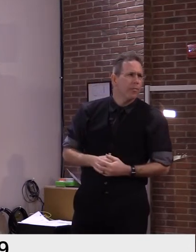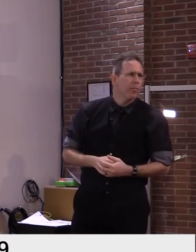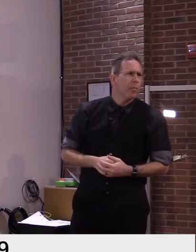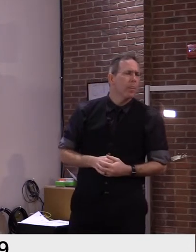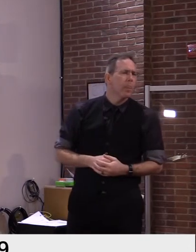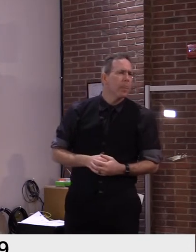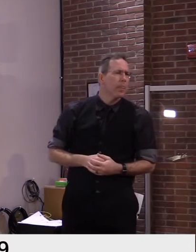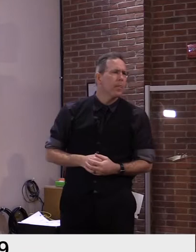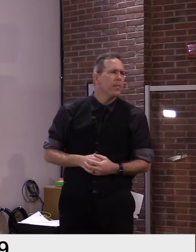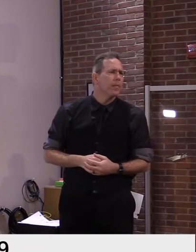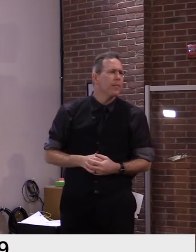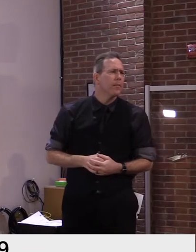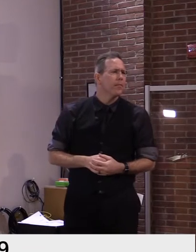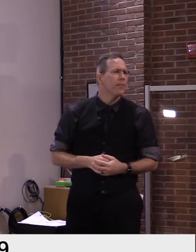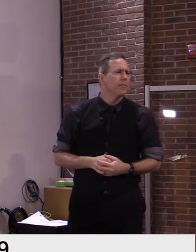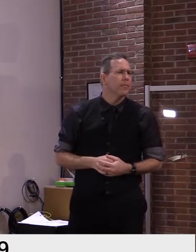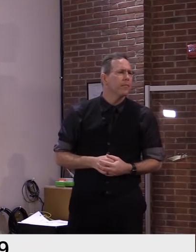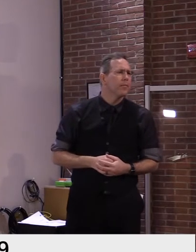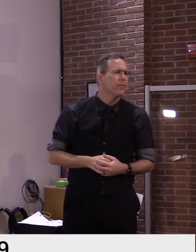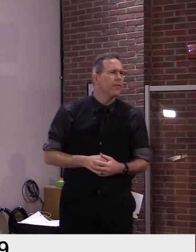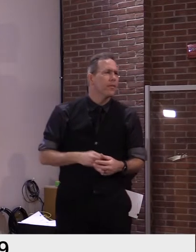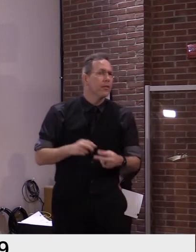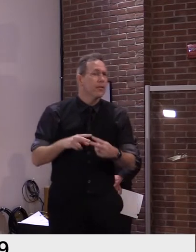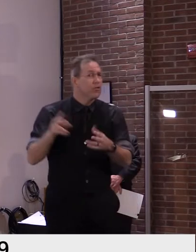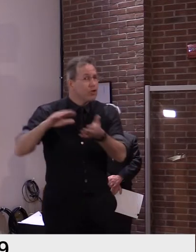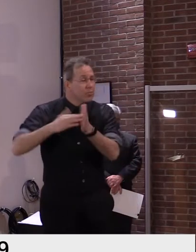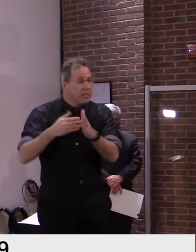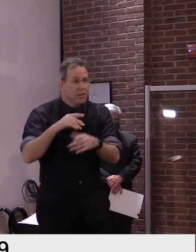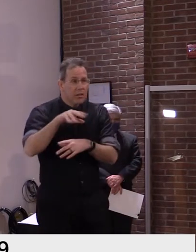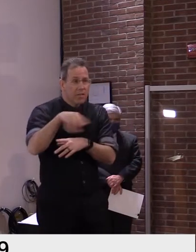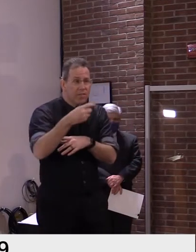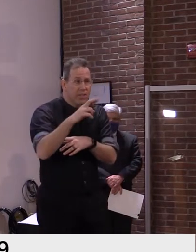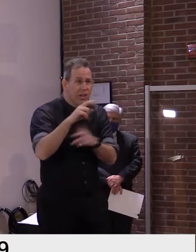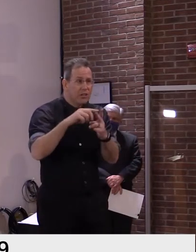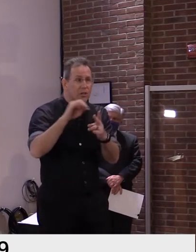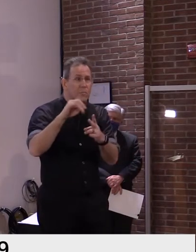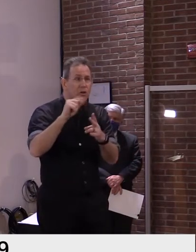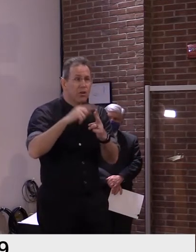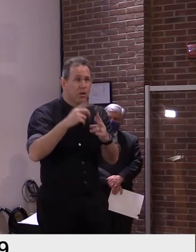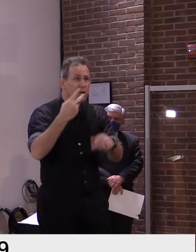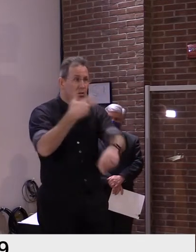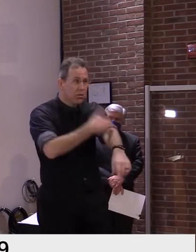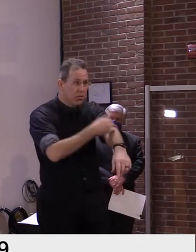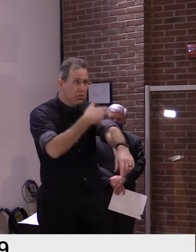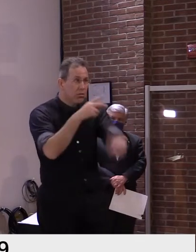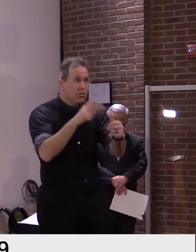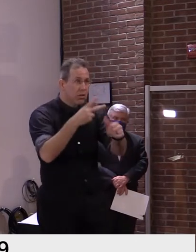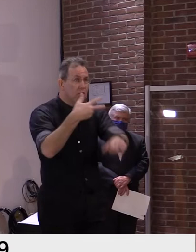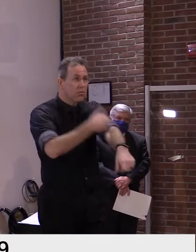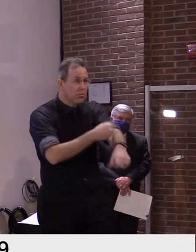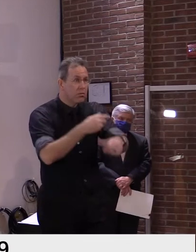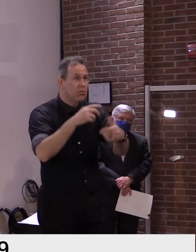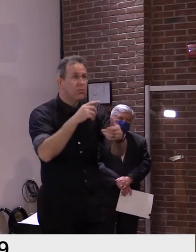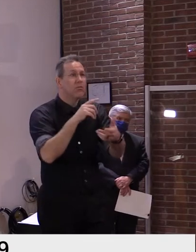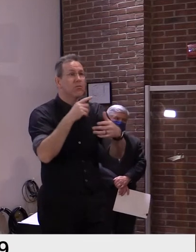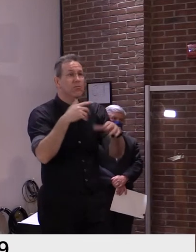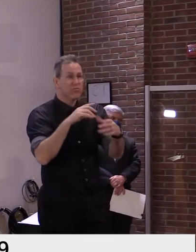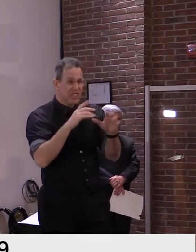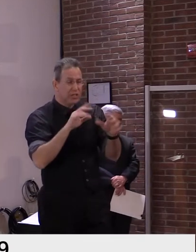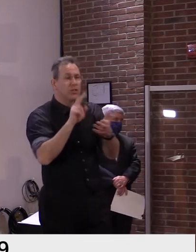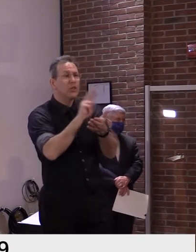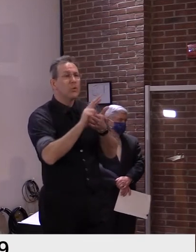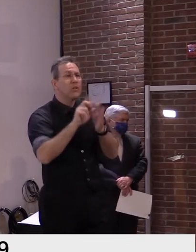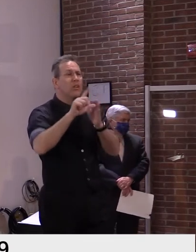fully protected. Are you looking at 4 weeks after the single dose or 2 weeks, or how's that work? Yeah, so the data from the